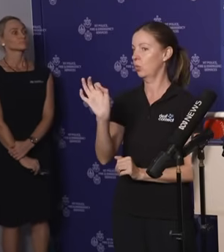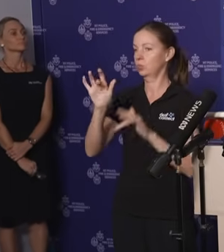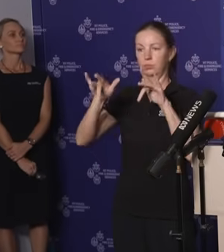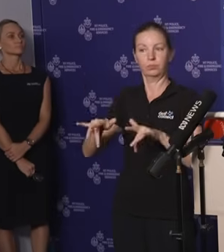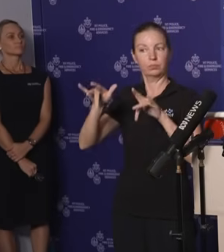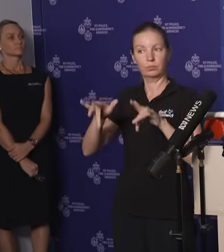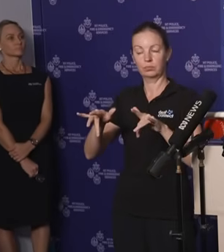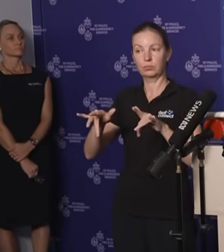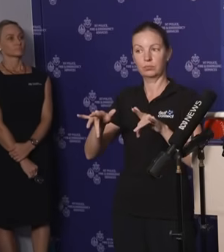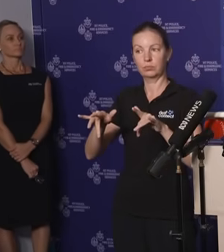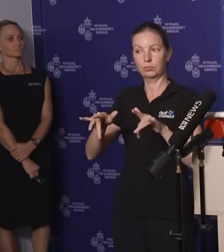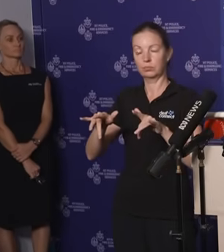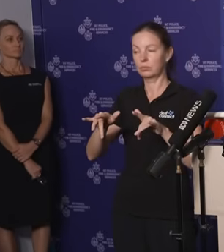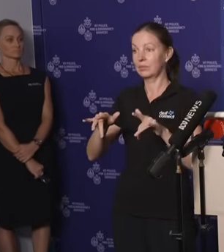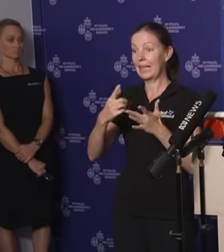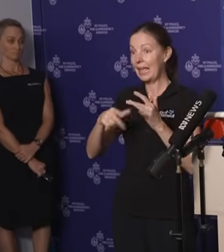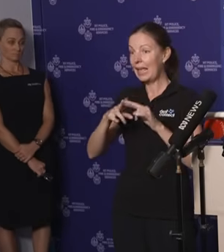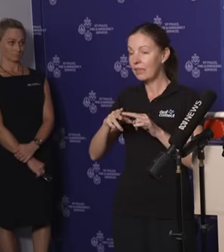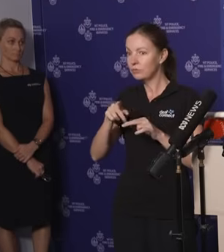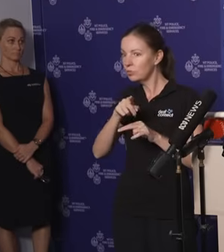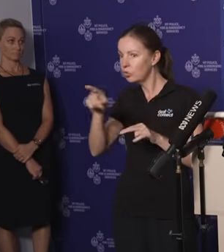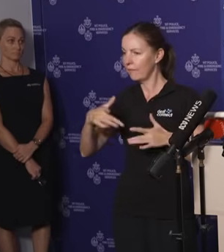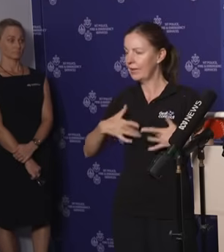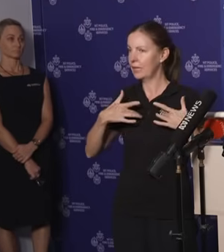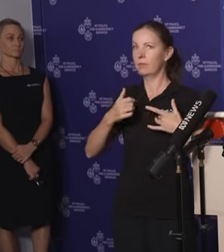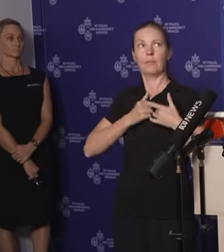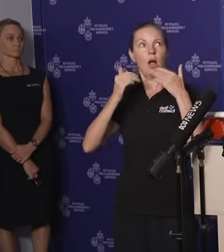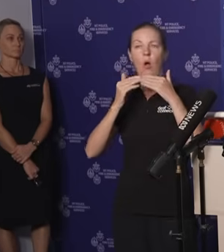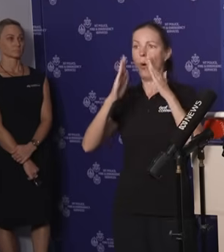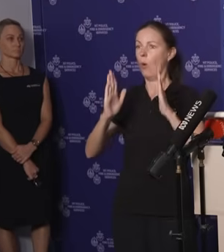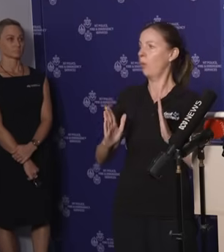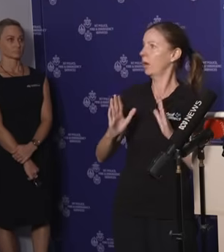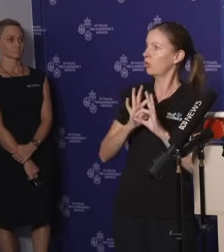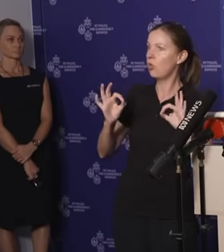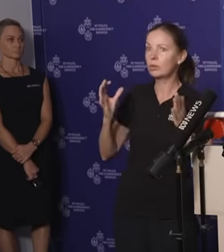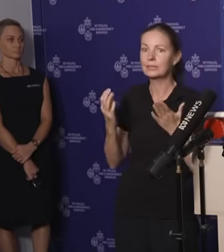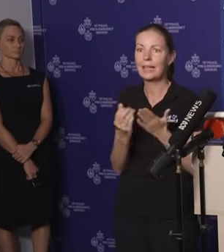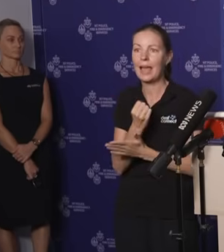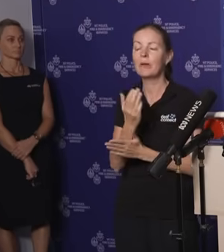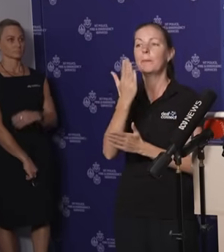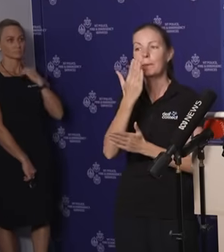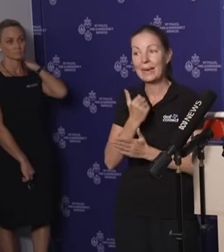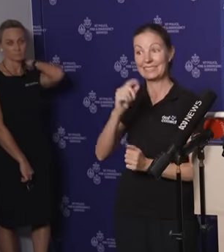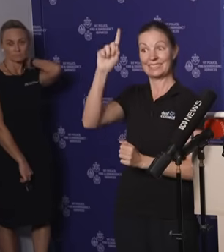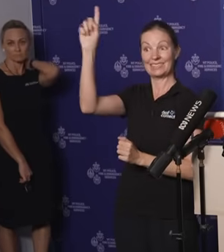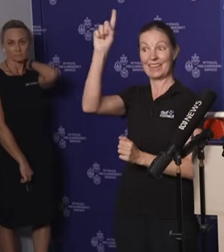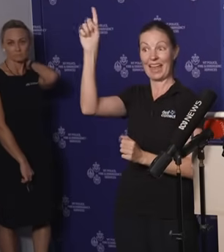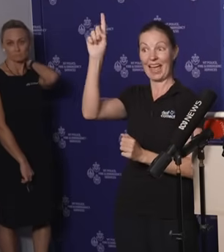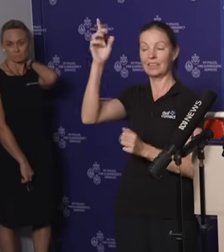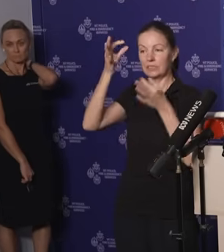If you feel like you cannot stay at your home, find somewhere safe to move to today.